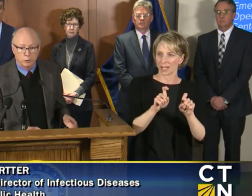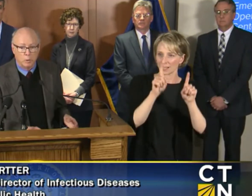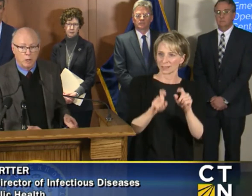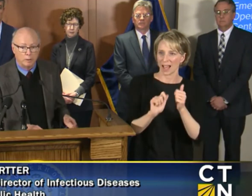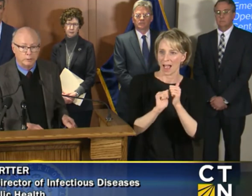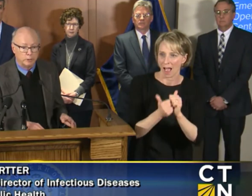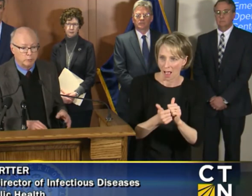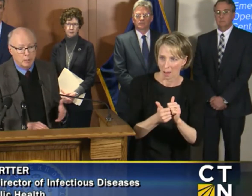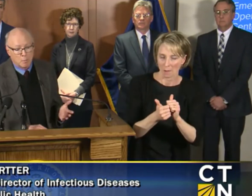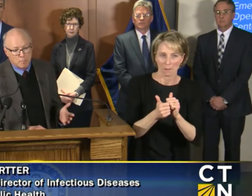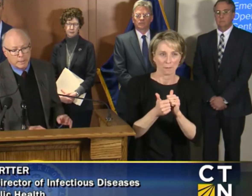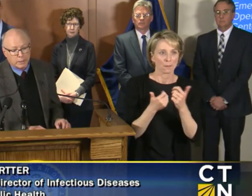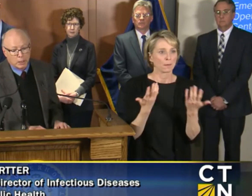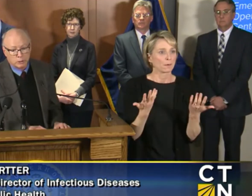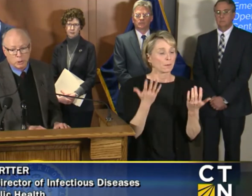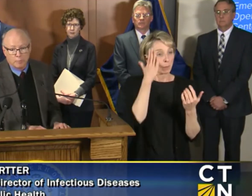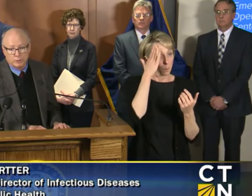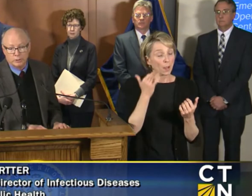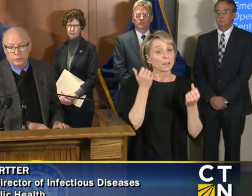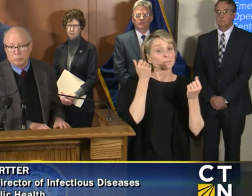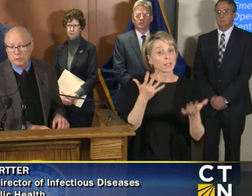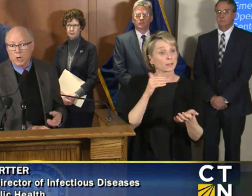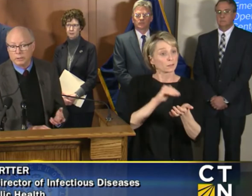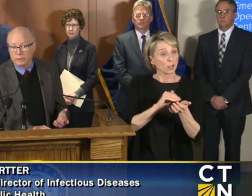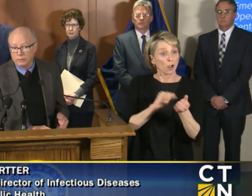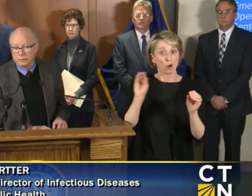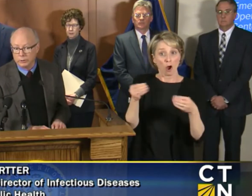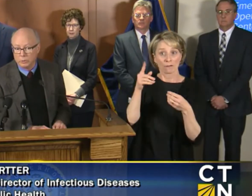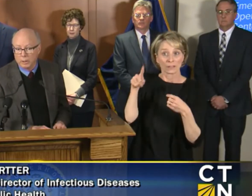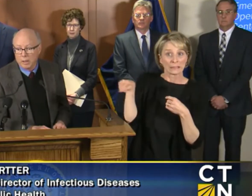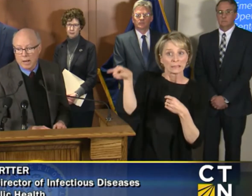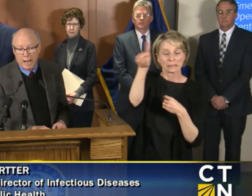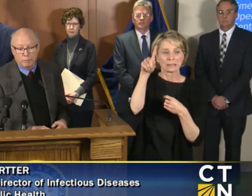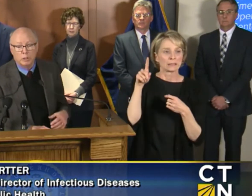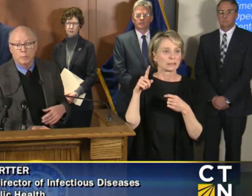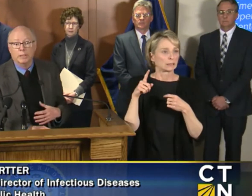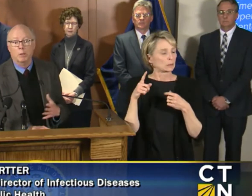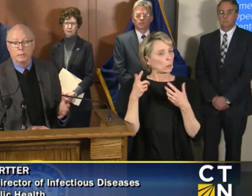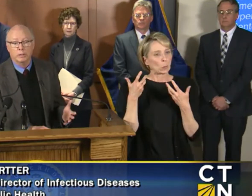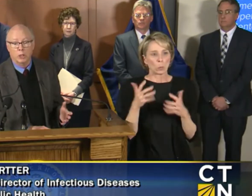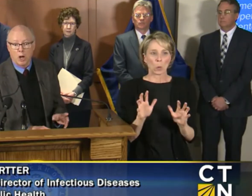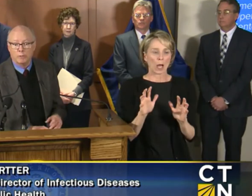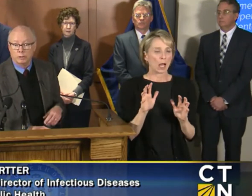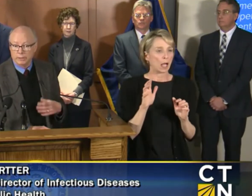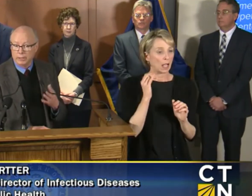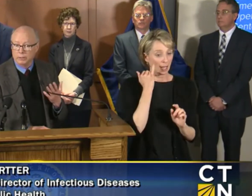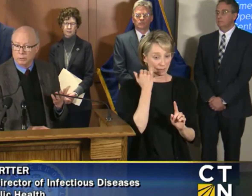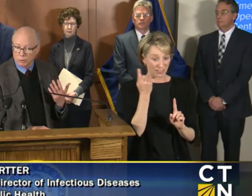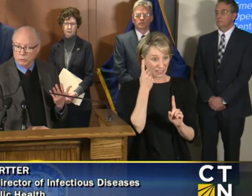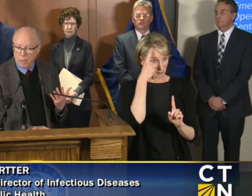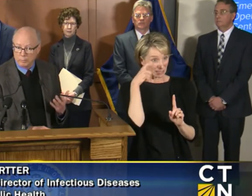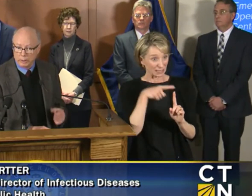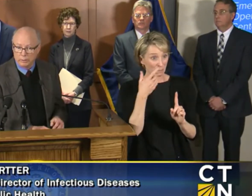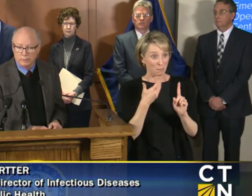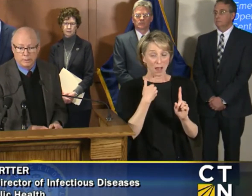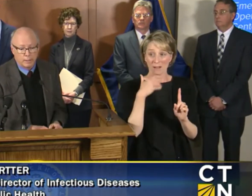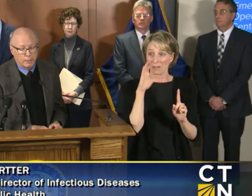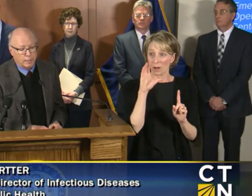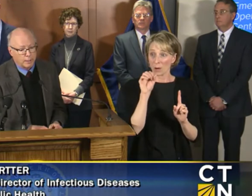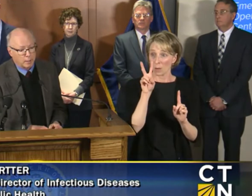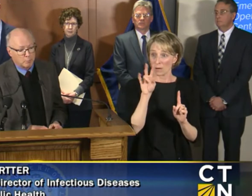comment as well. It's because many doctors' offices are reluctant to have somebody come into the office and get a throat swab